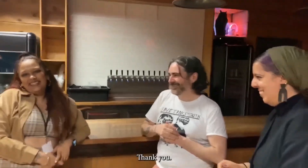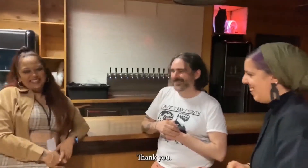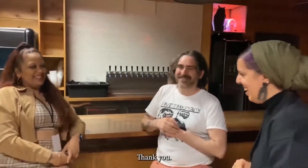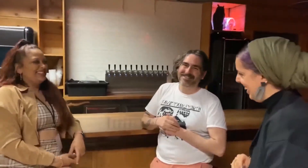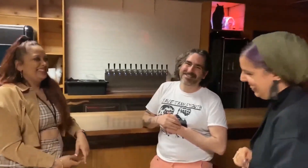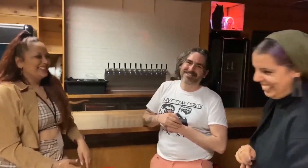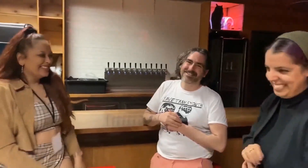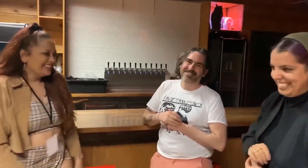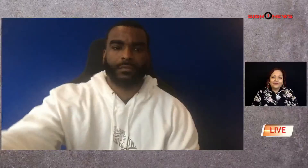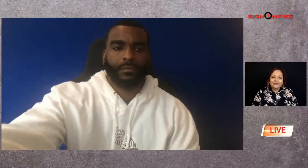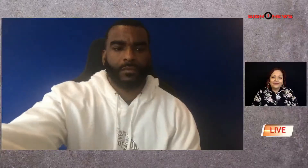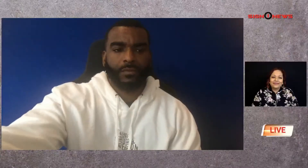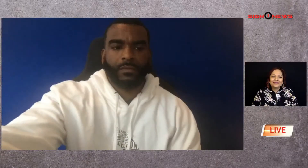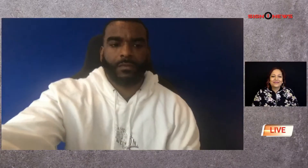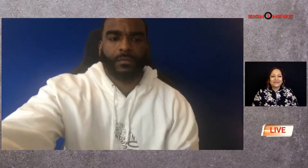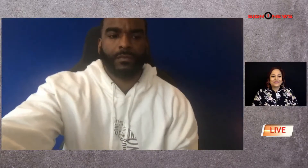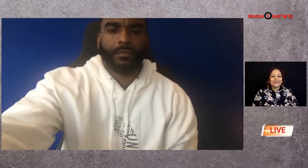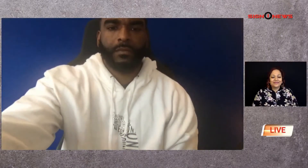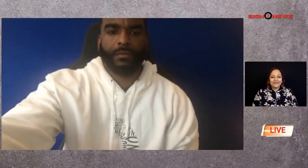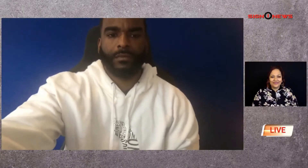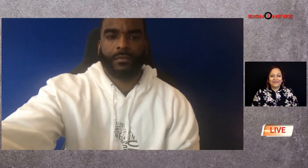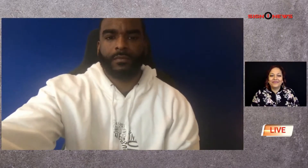everyone. All right.